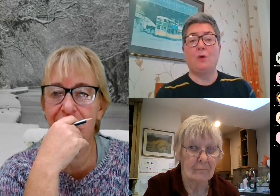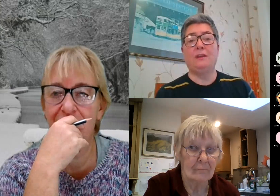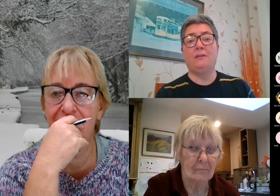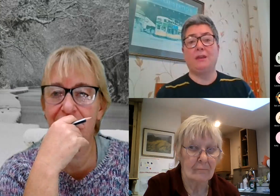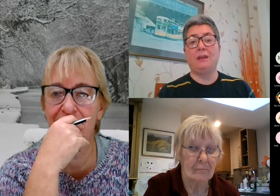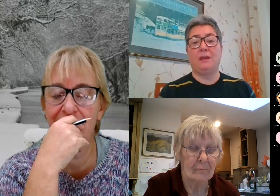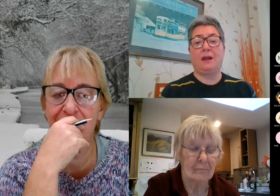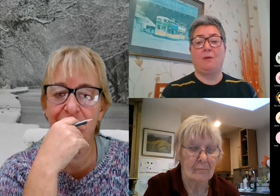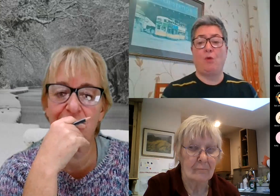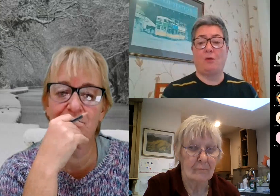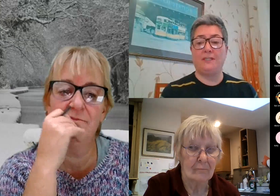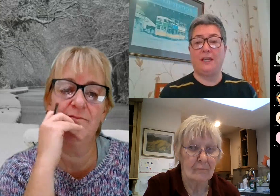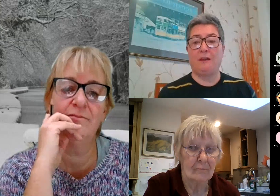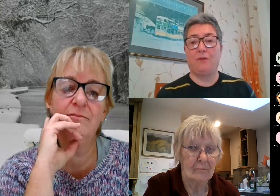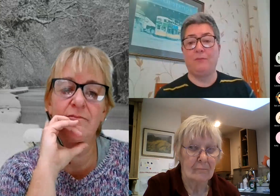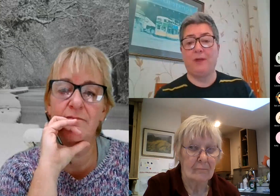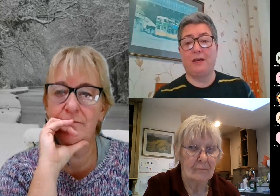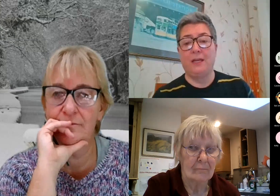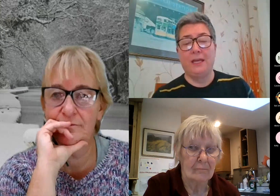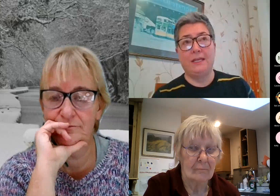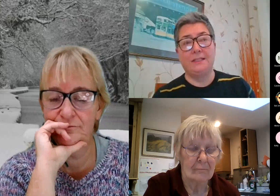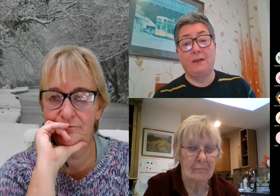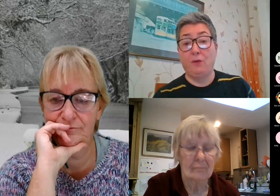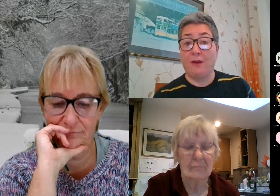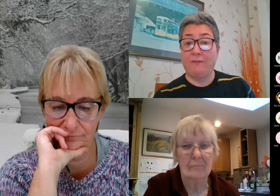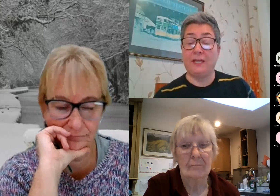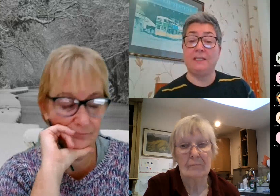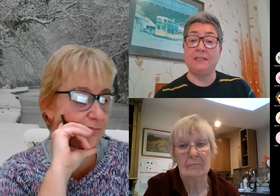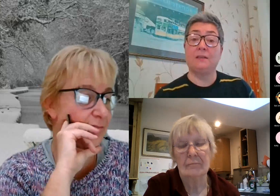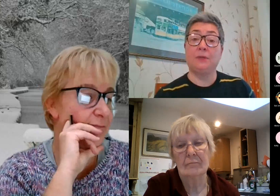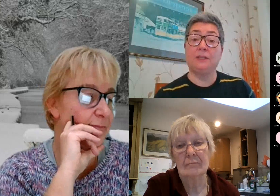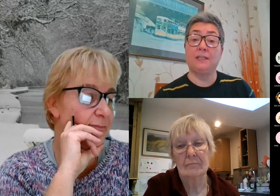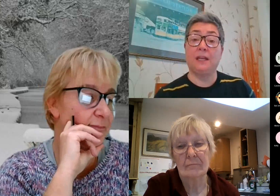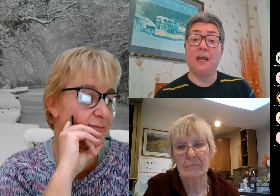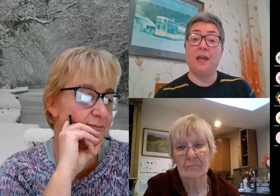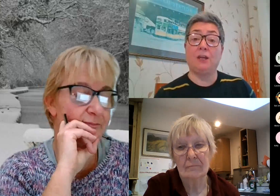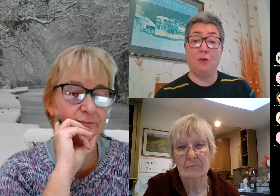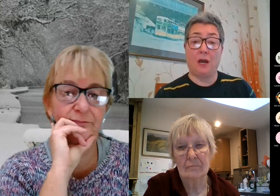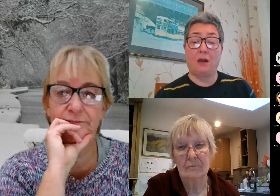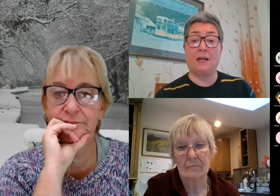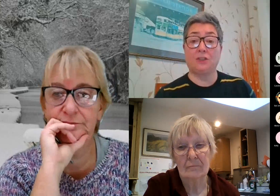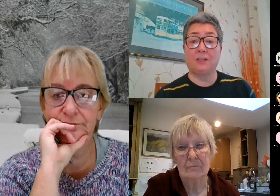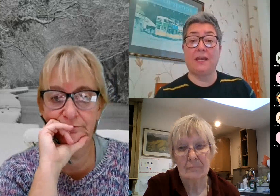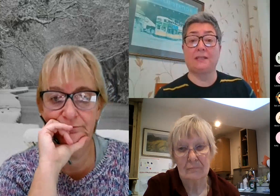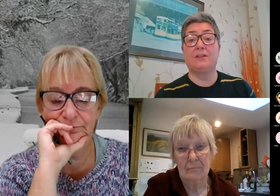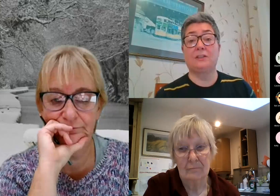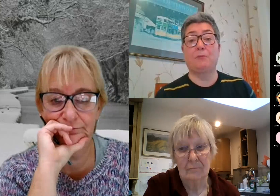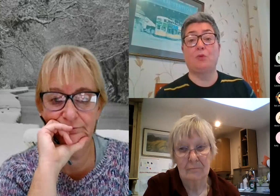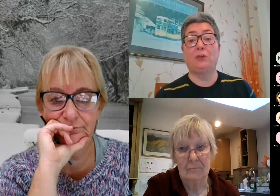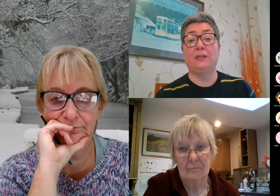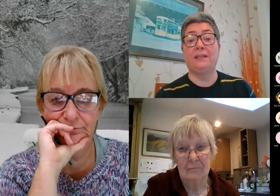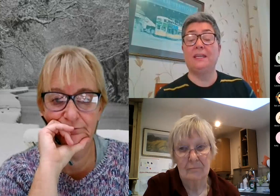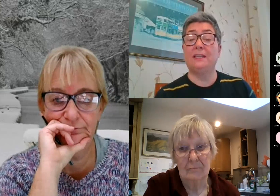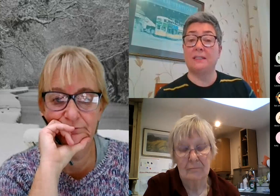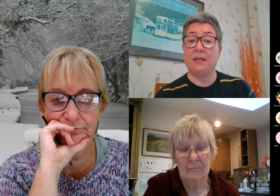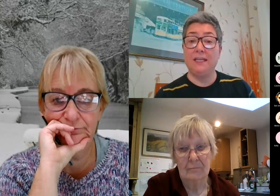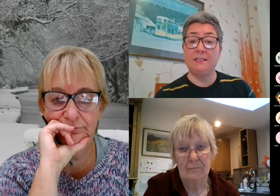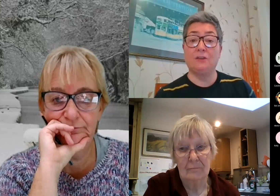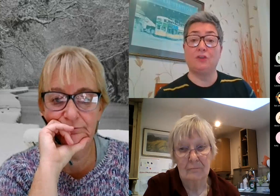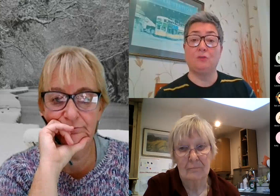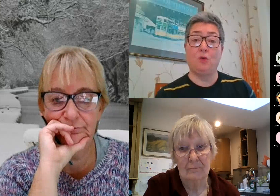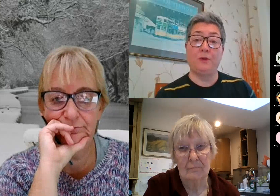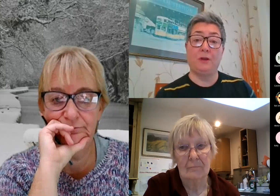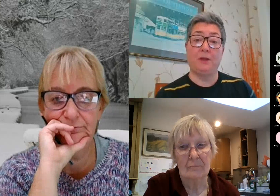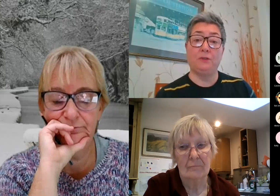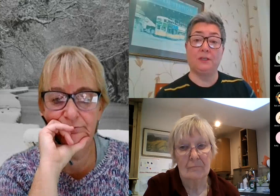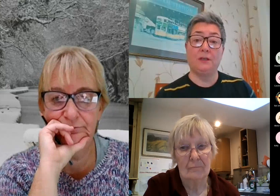to admit that. So I think what I would take from that is that if you have a hidden disability and you are actually getting the support you need, then